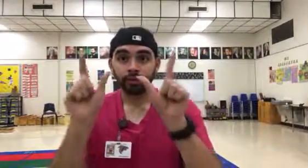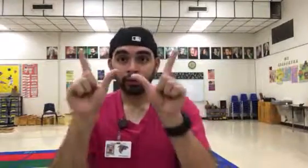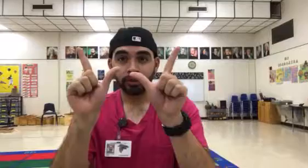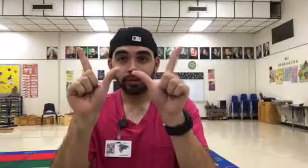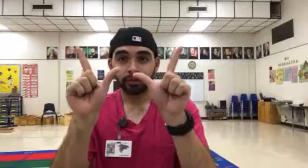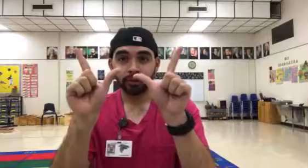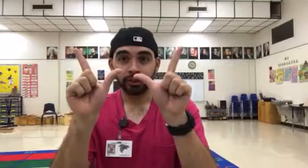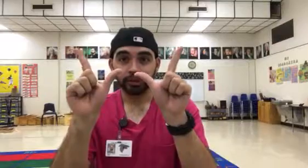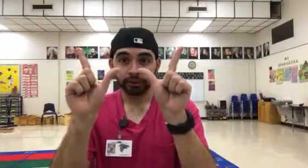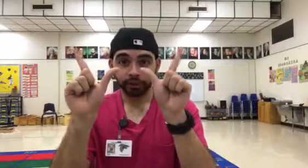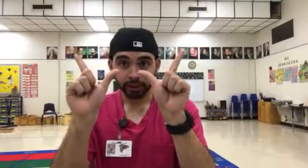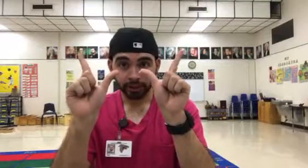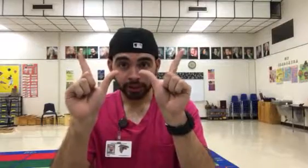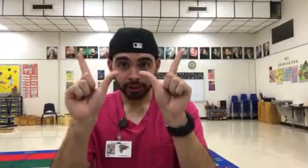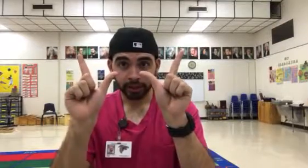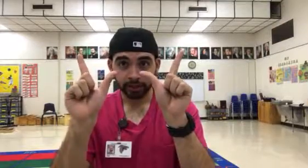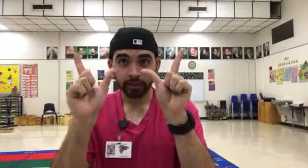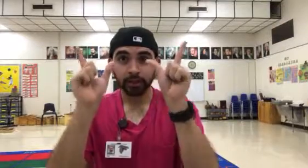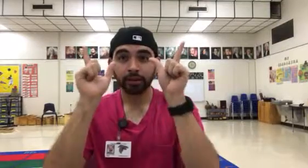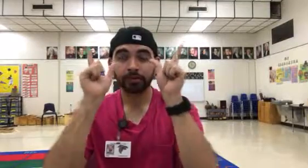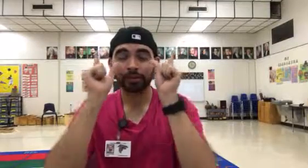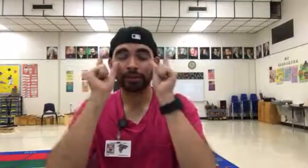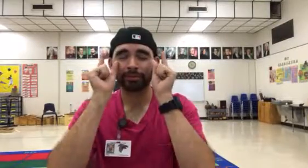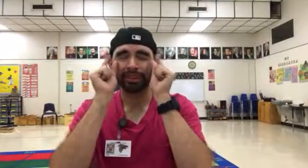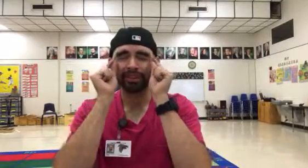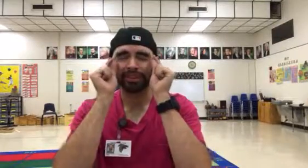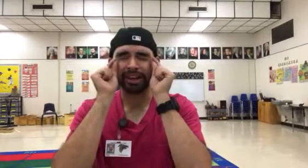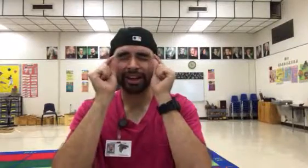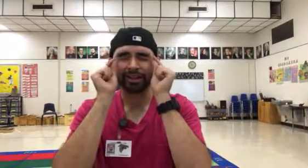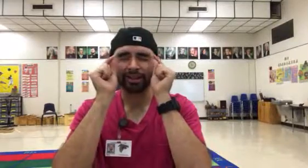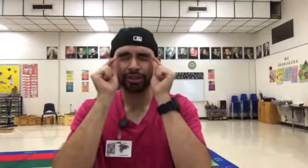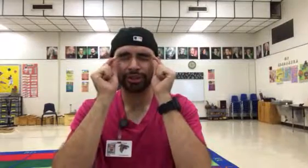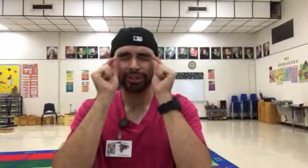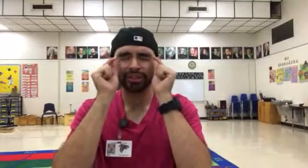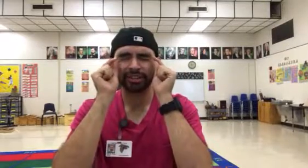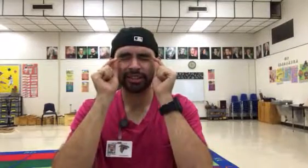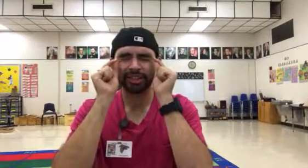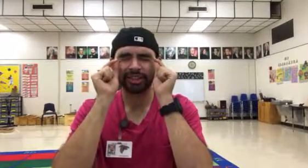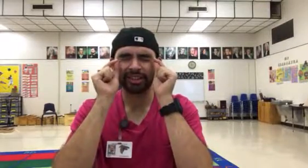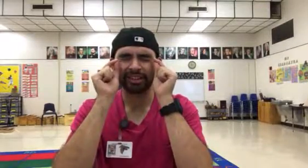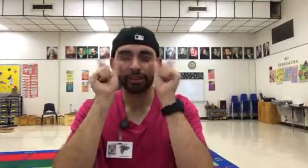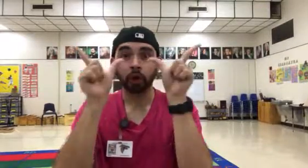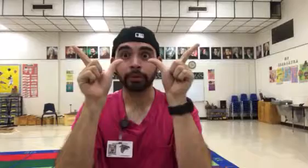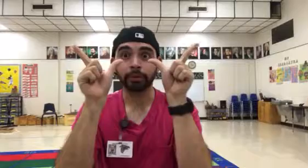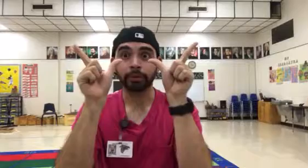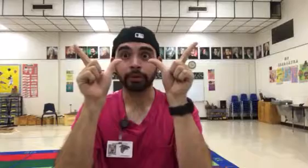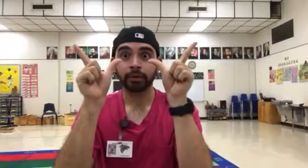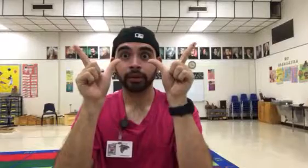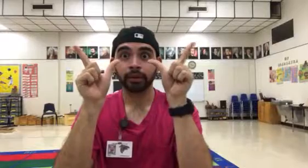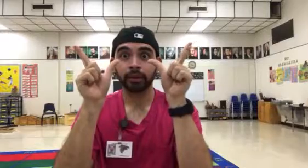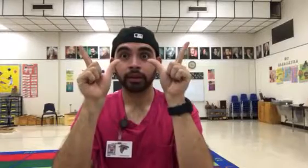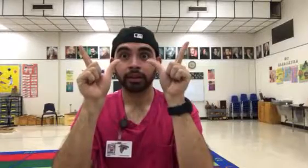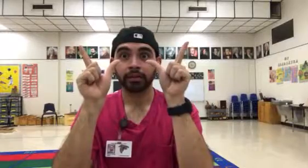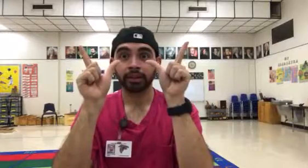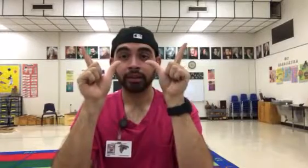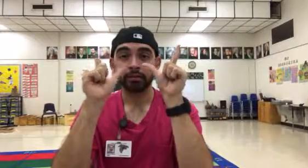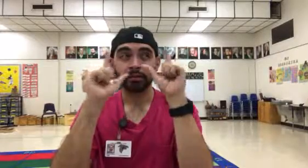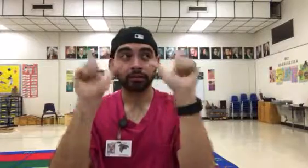you're going to use your index and your thumb on each hand, put them right next to your eyes, close your eyes, and then open. See?